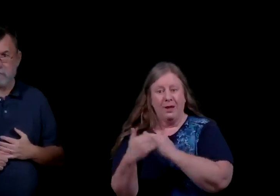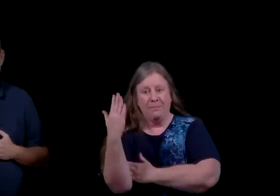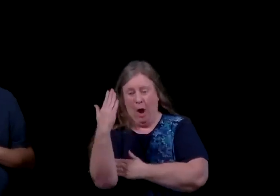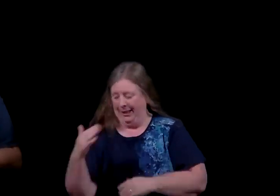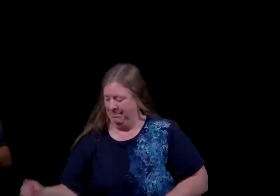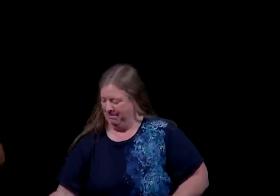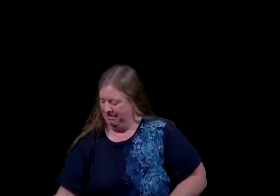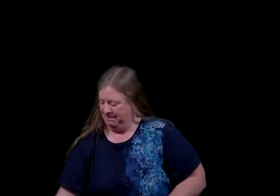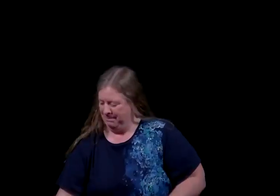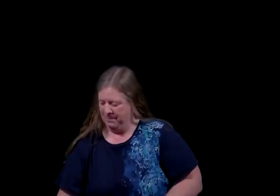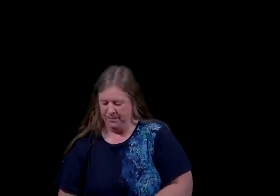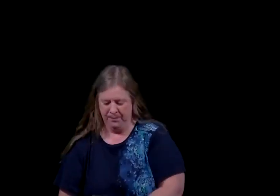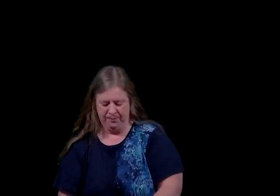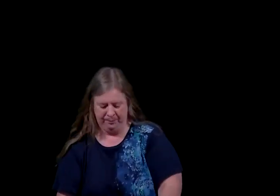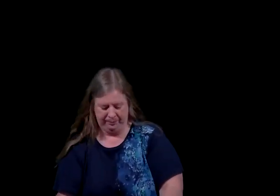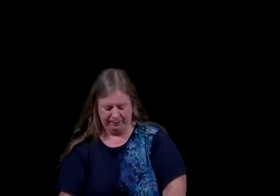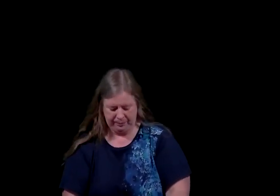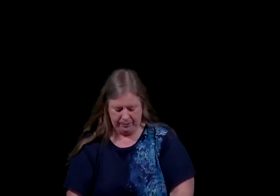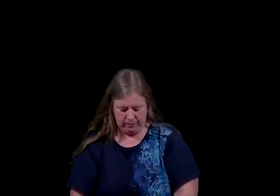Well, good morning, everyone.